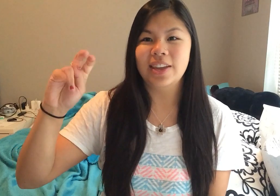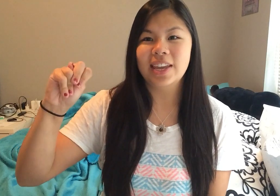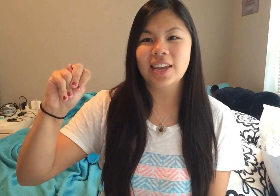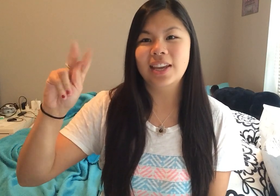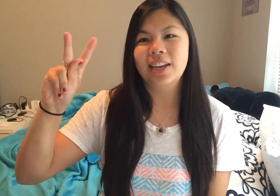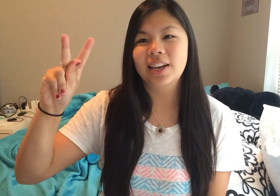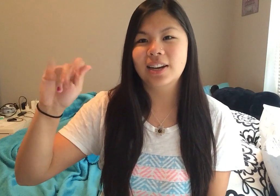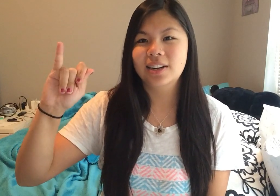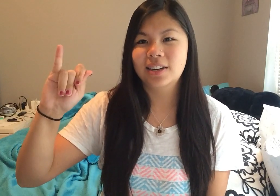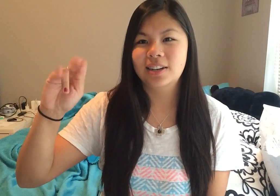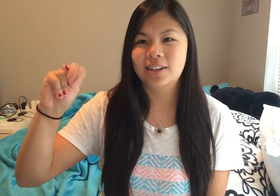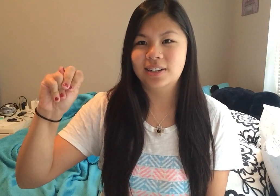Thinking